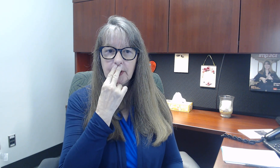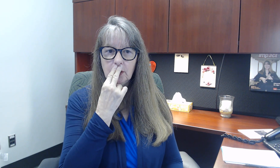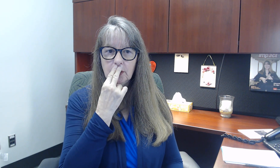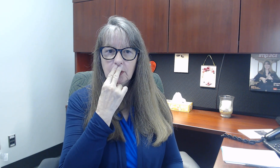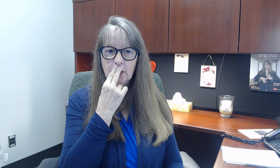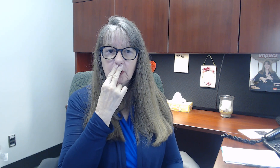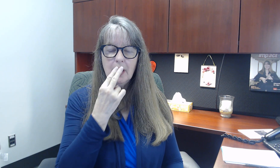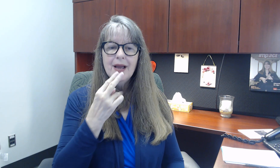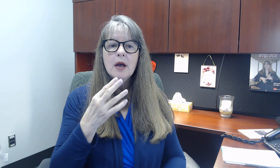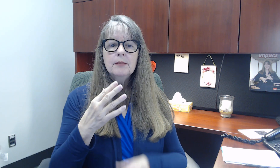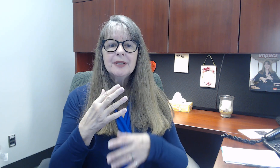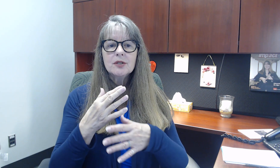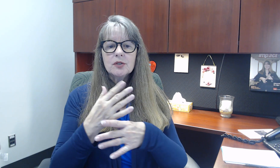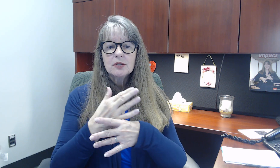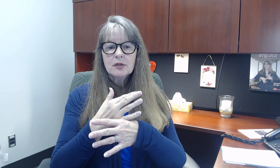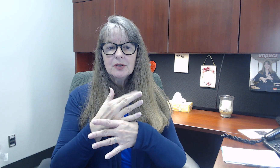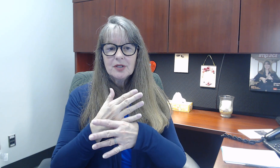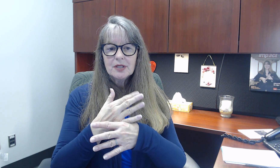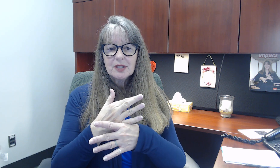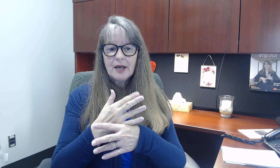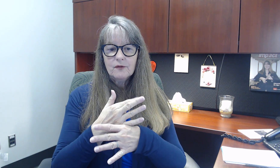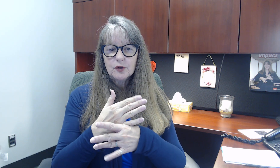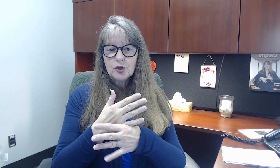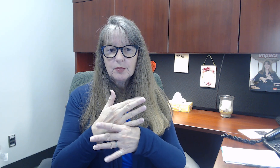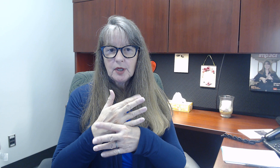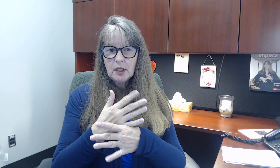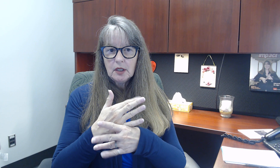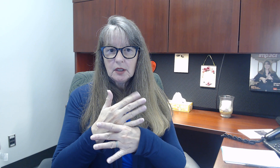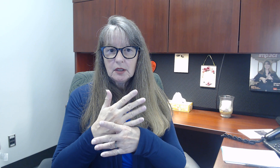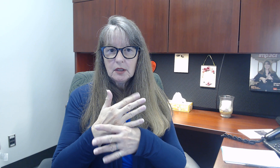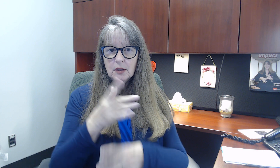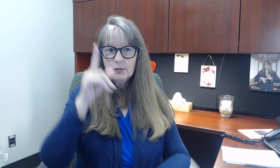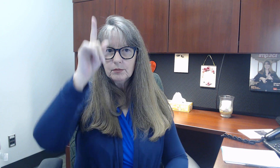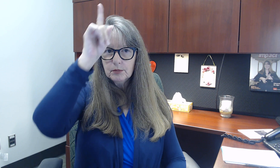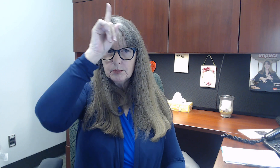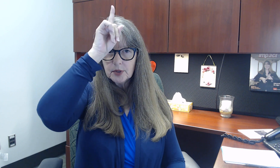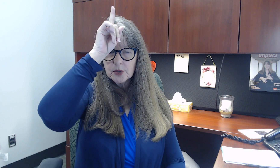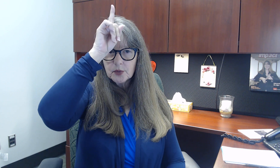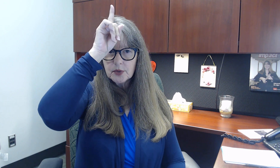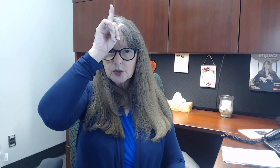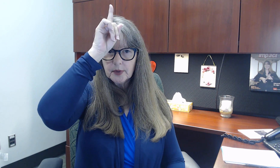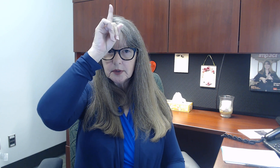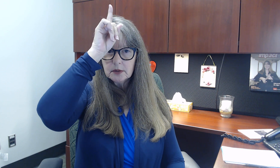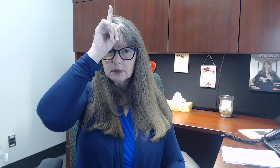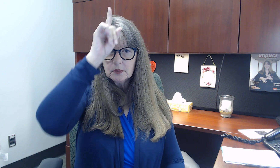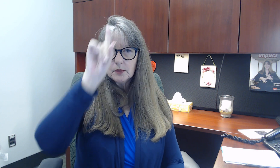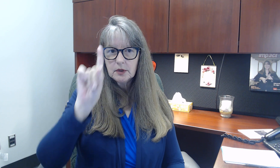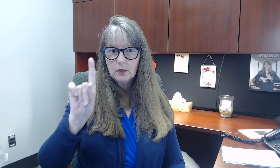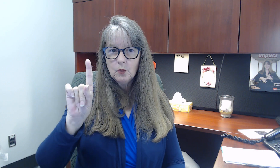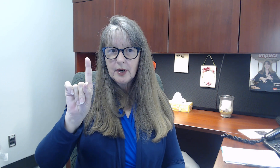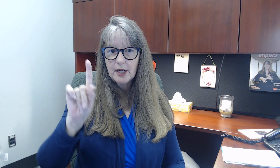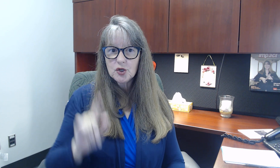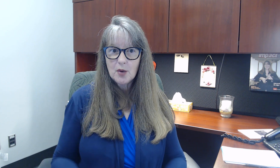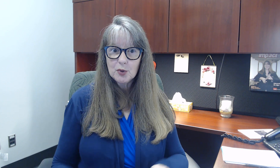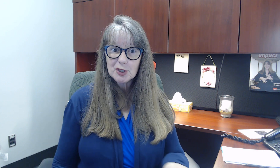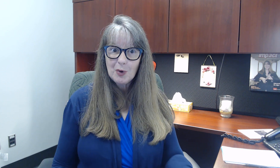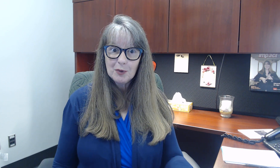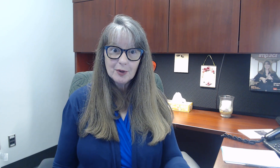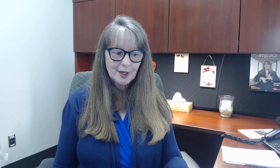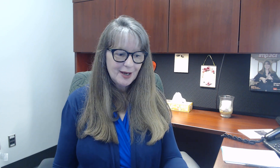Hitler. But this is the sign for Germany. But also this one with the one hand shape, which is what we're working on.